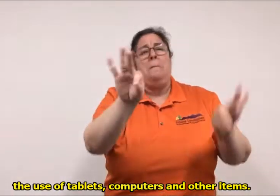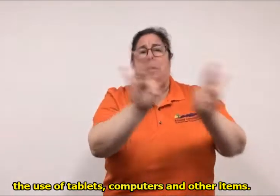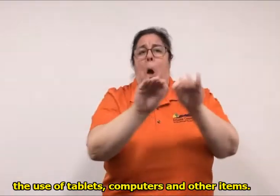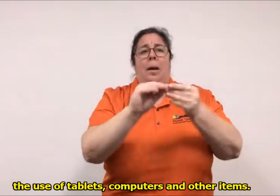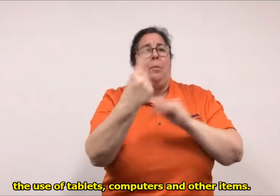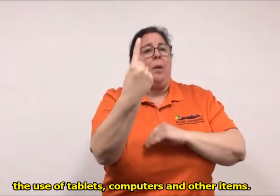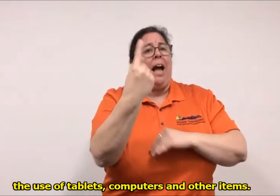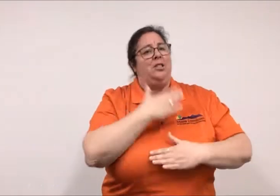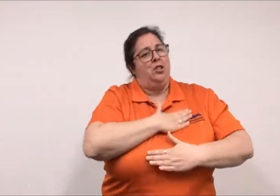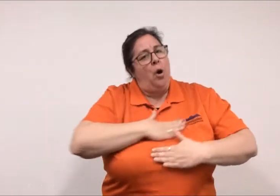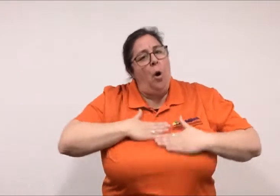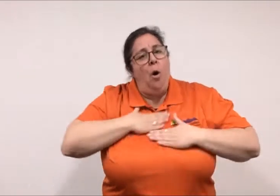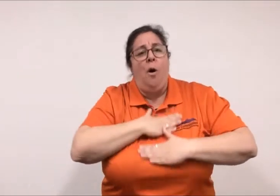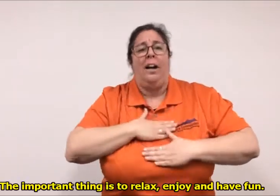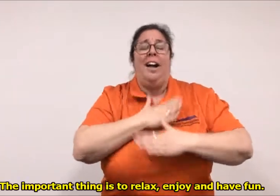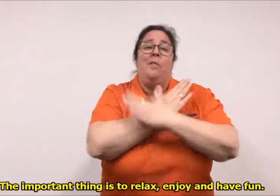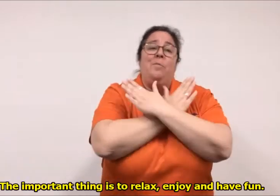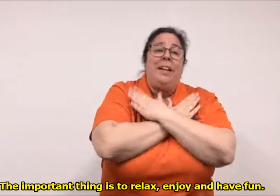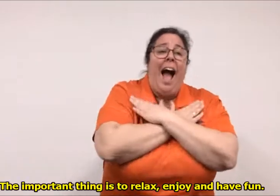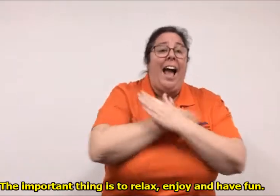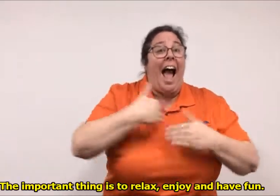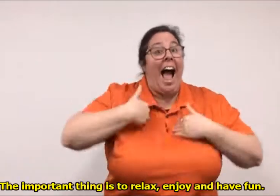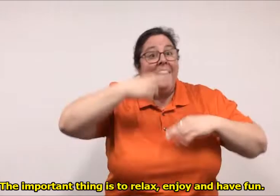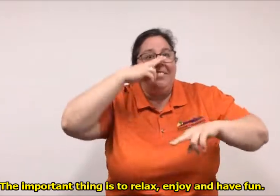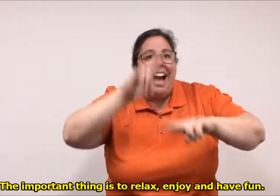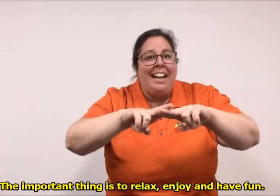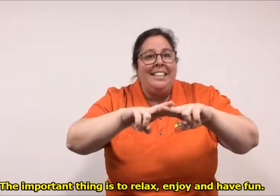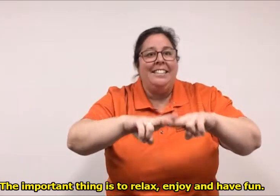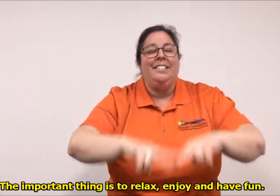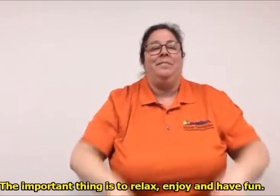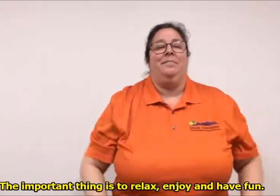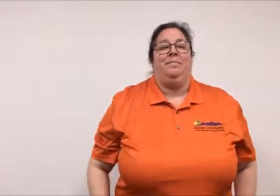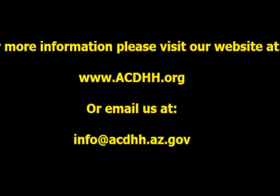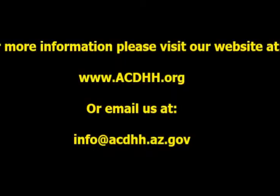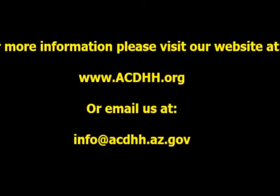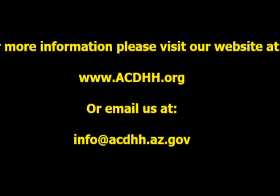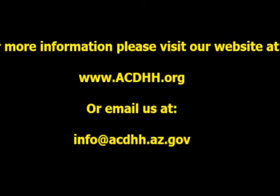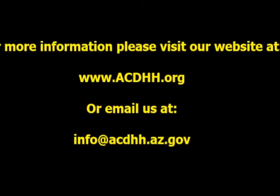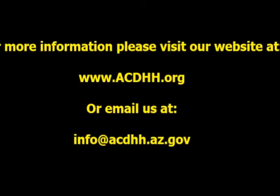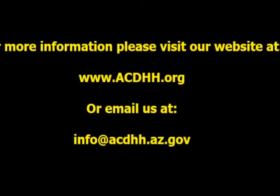other items. The important thing is to relax, enjoy, and have fun.